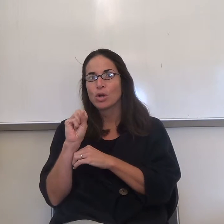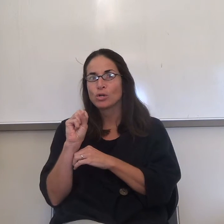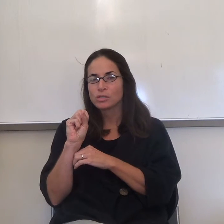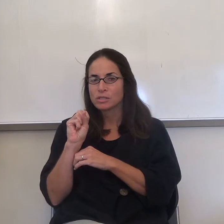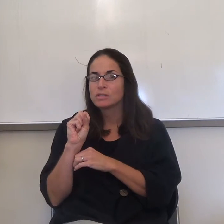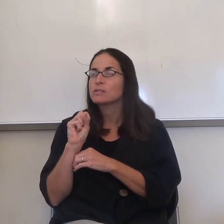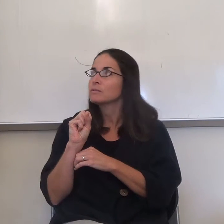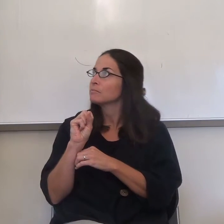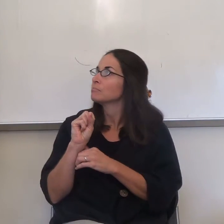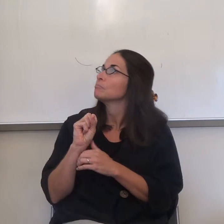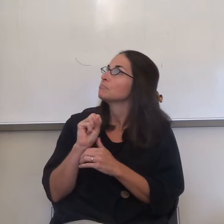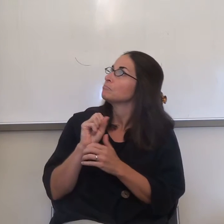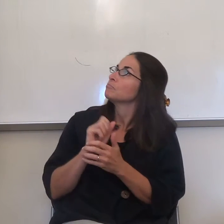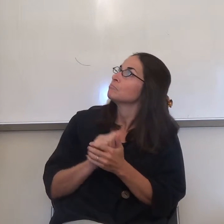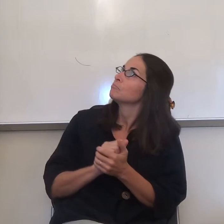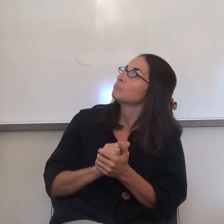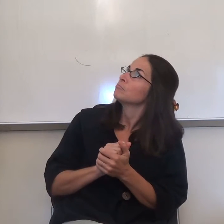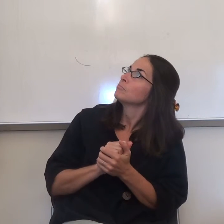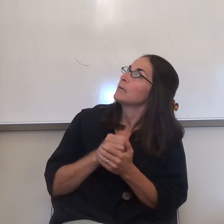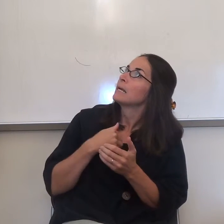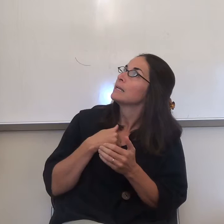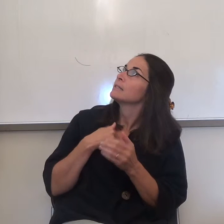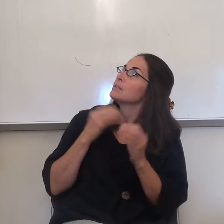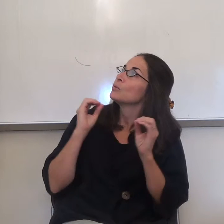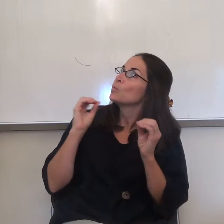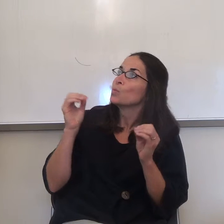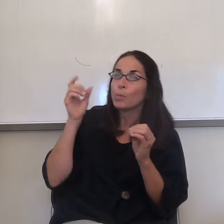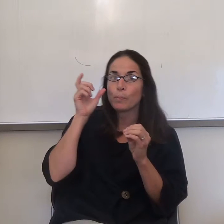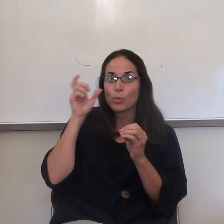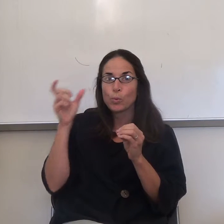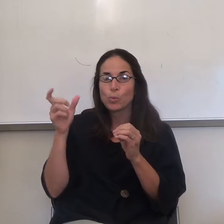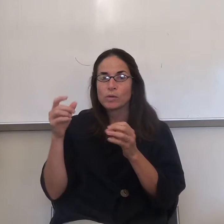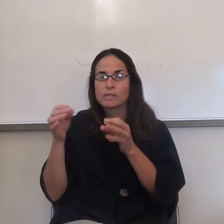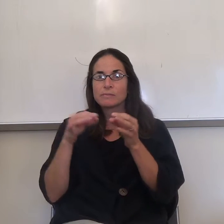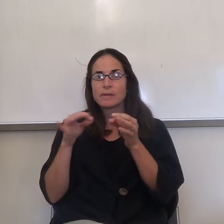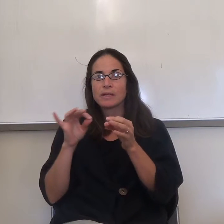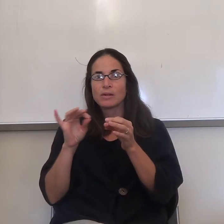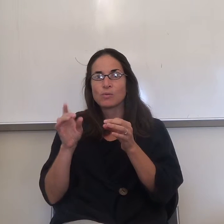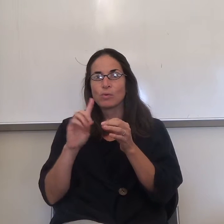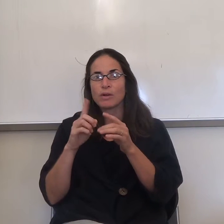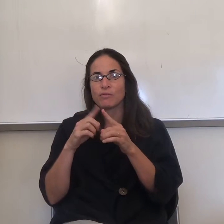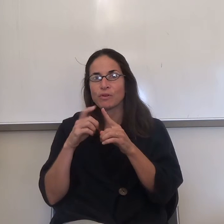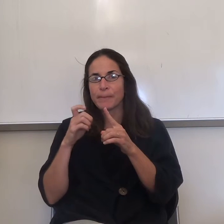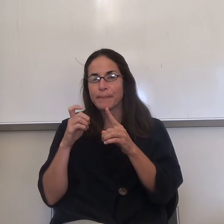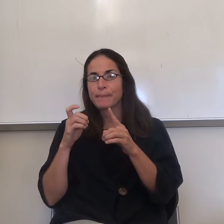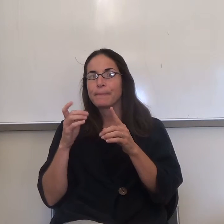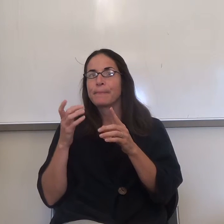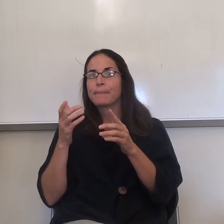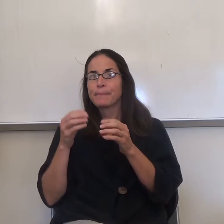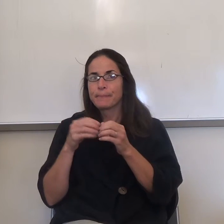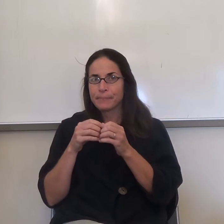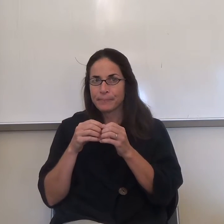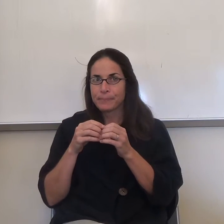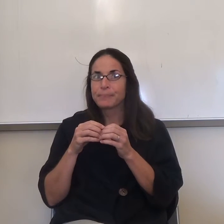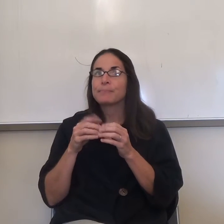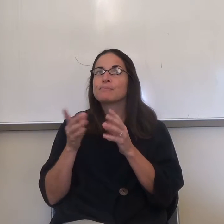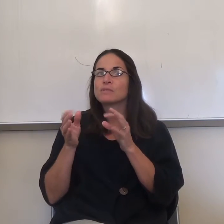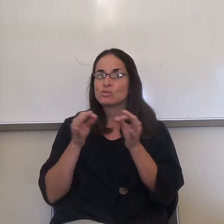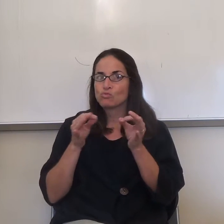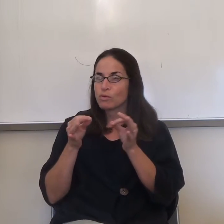its moon, You're good. where it came from, and has describing the